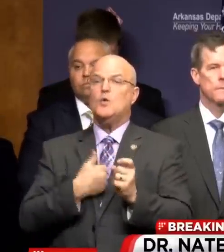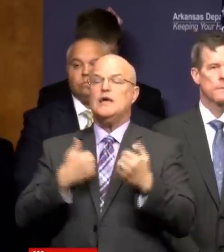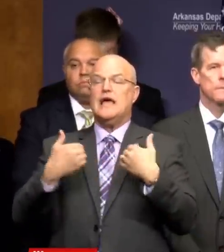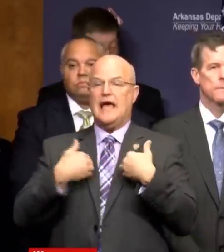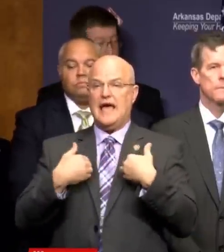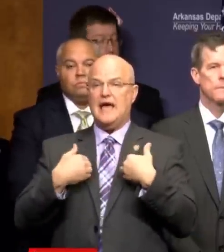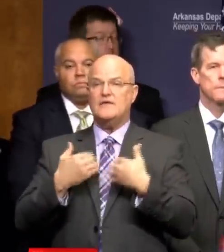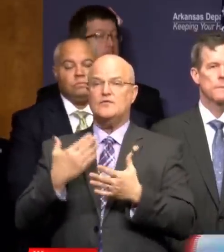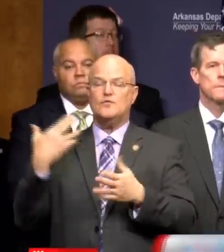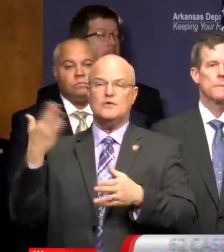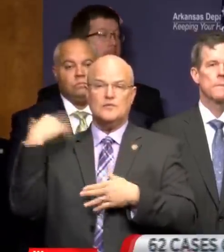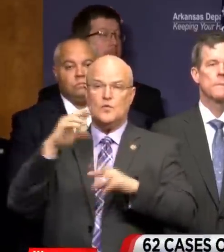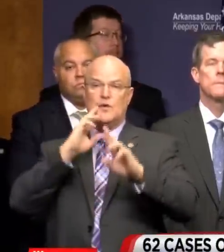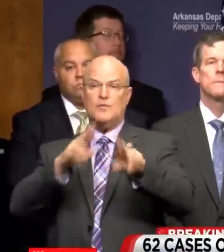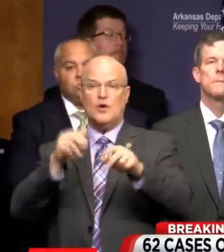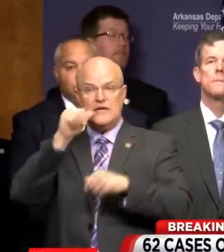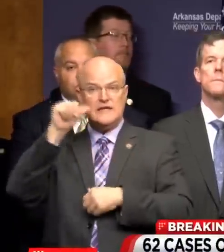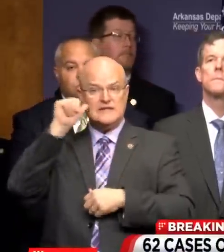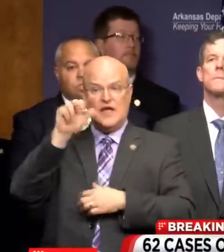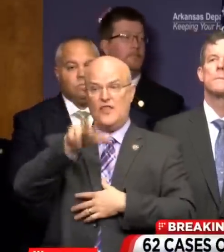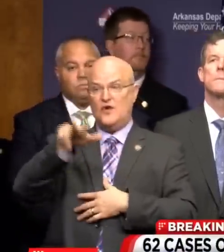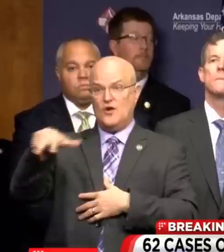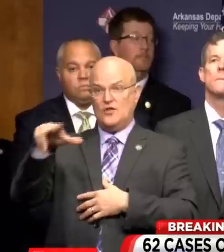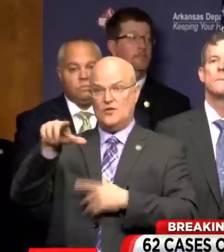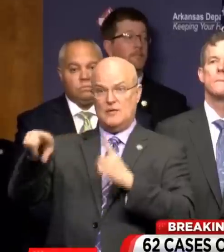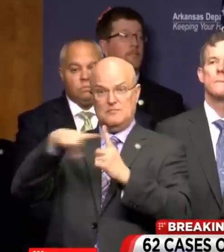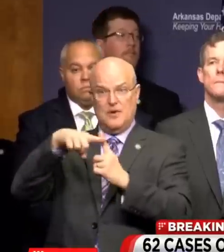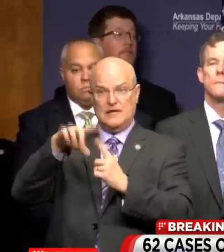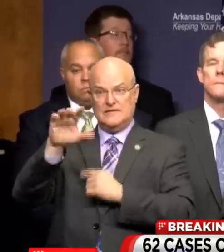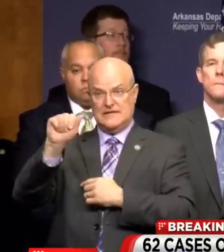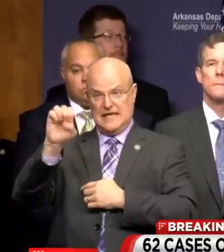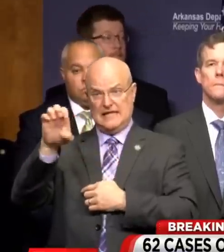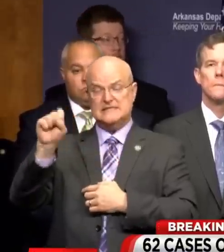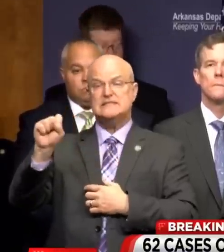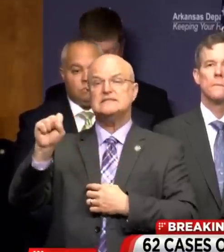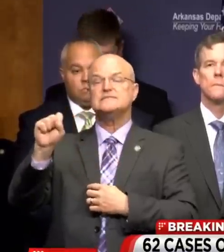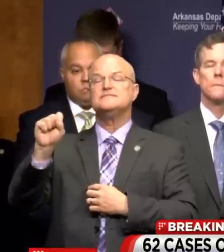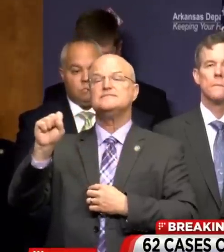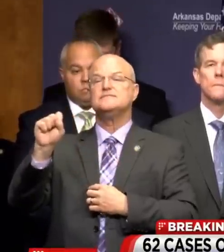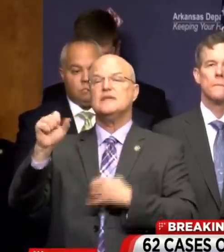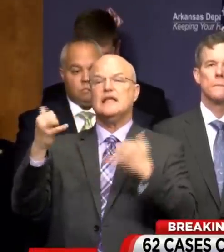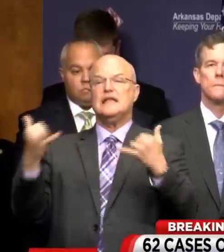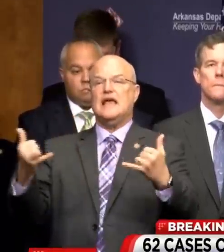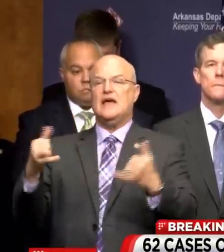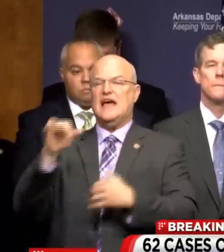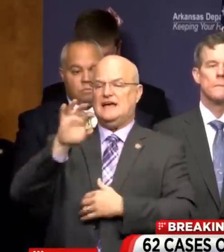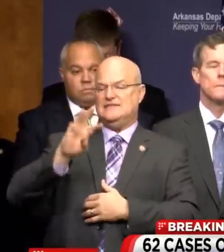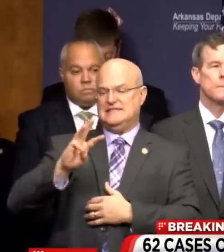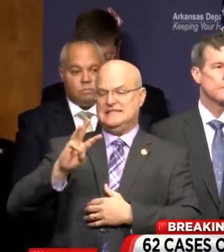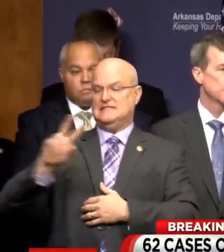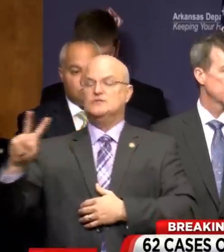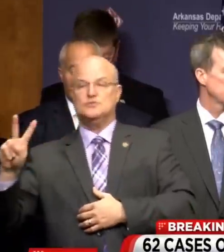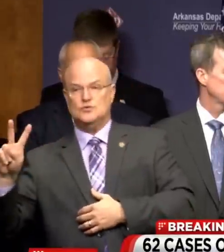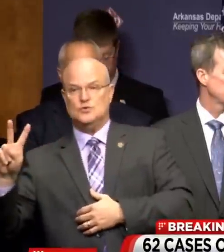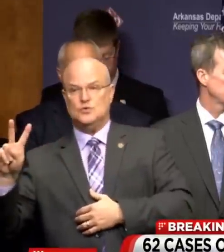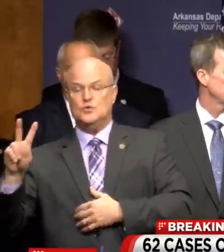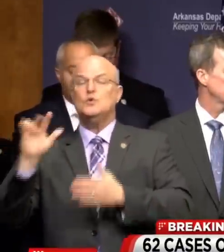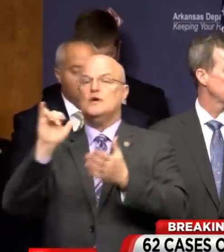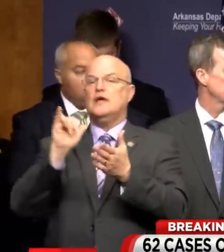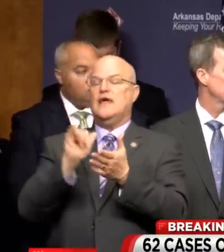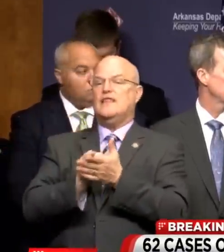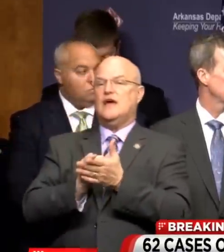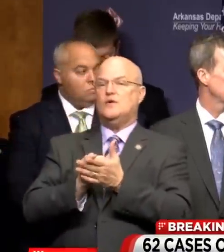gone from what we reported yesterday as 33 positive cases to 62. Those